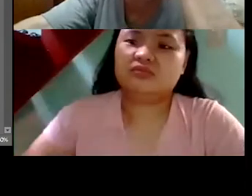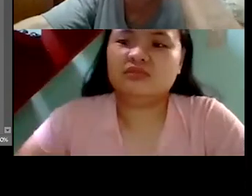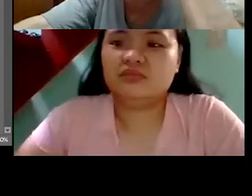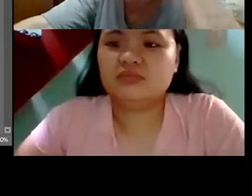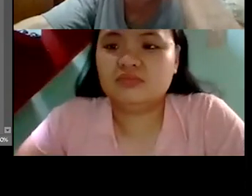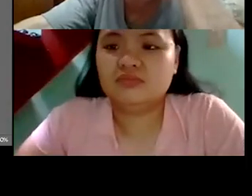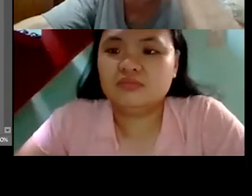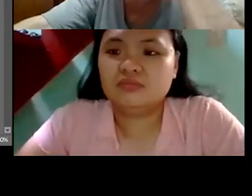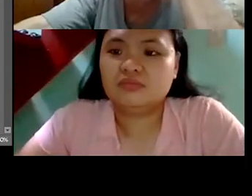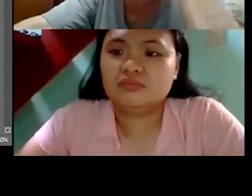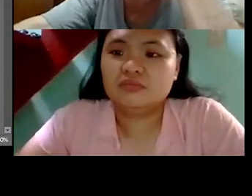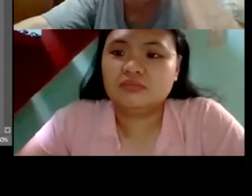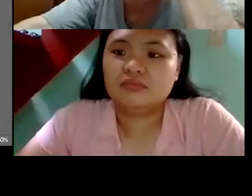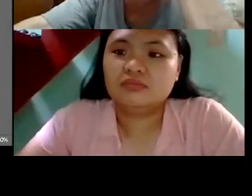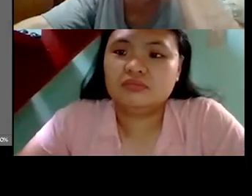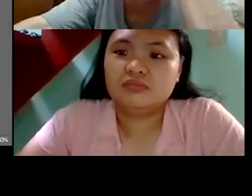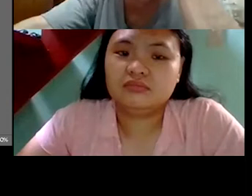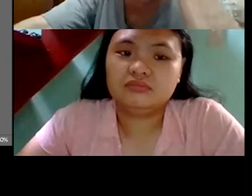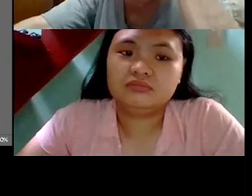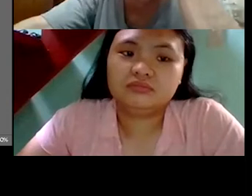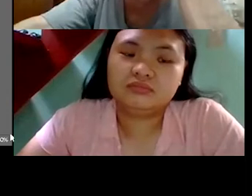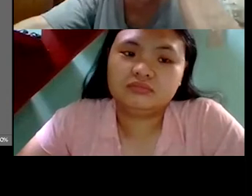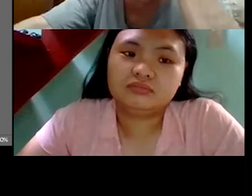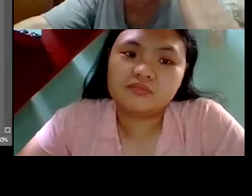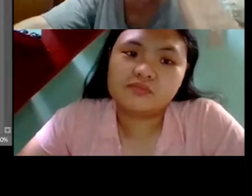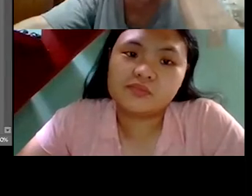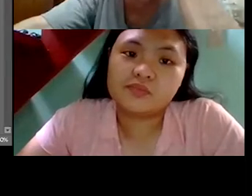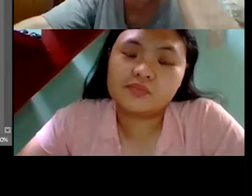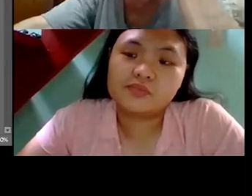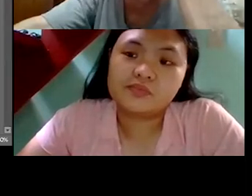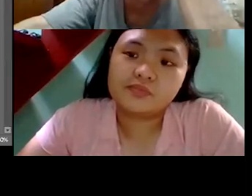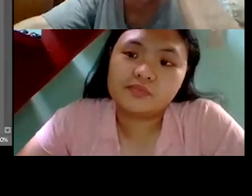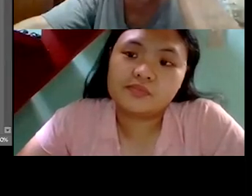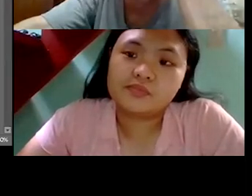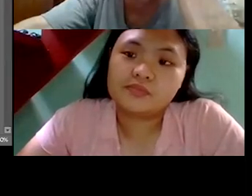then 26, 27, 28.